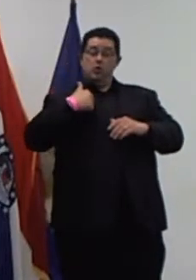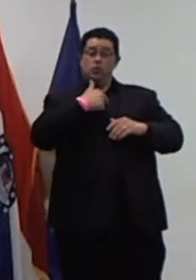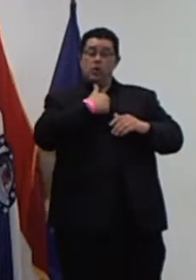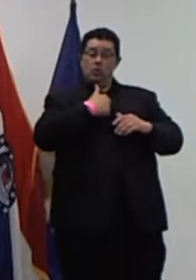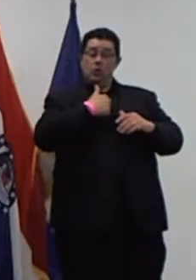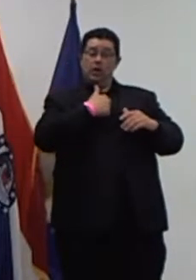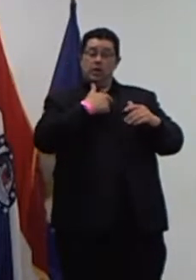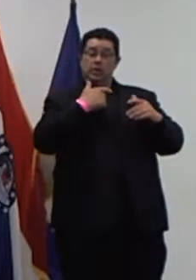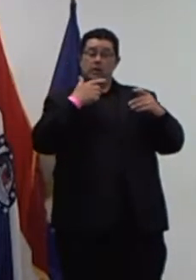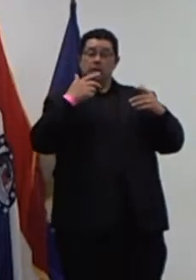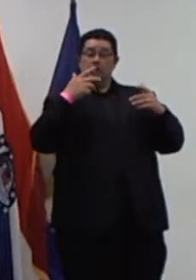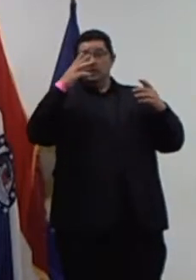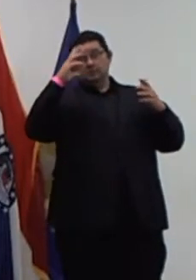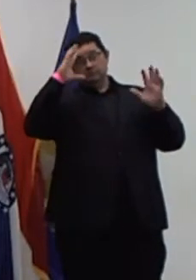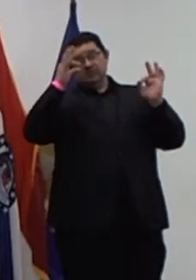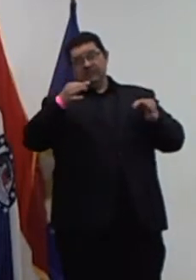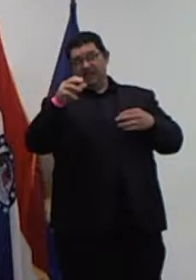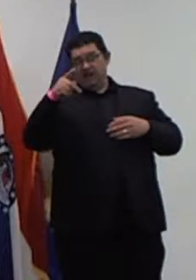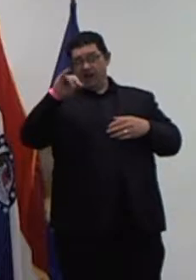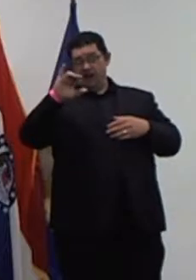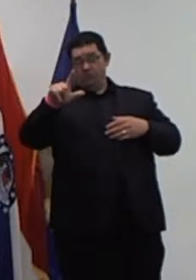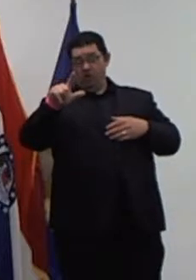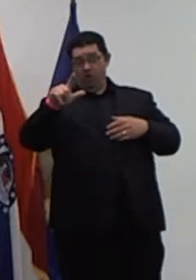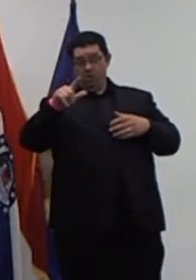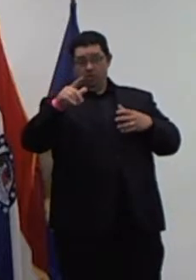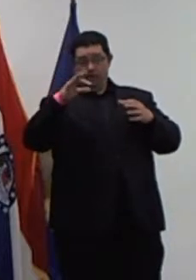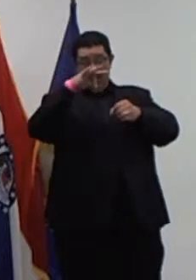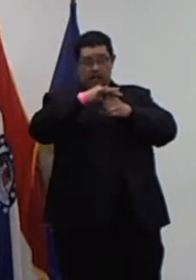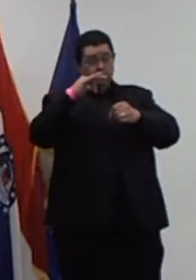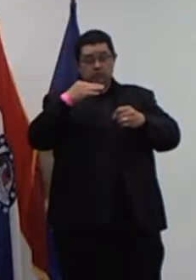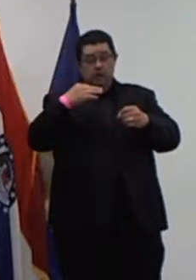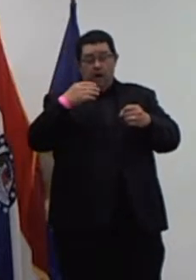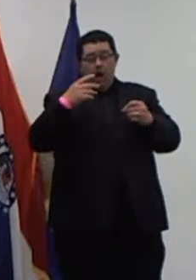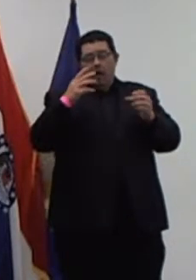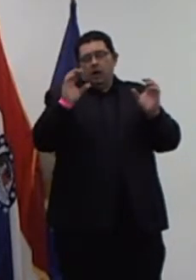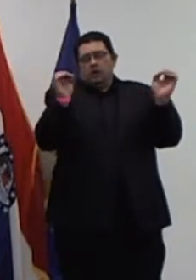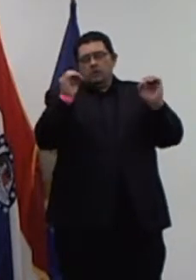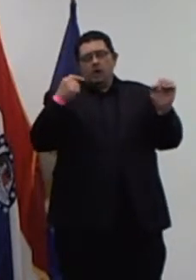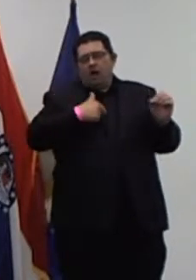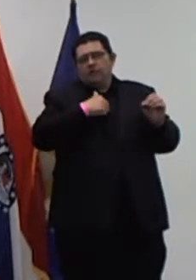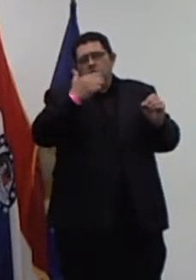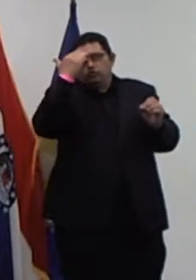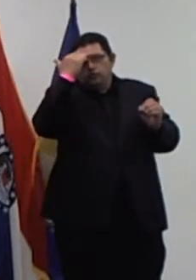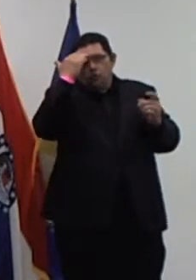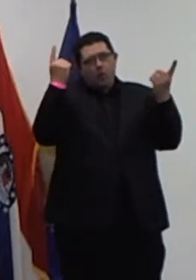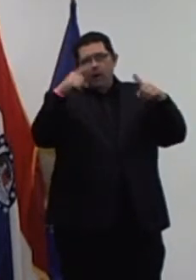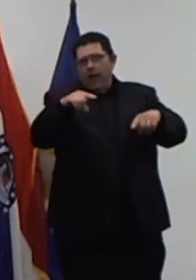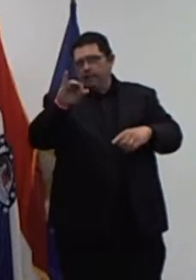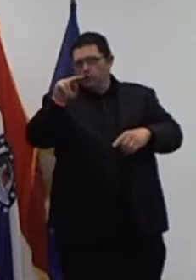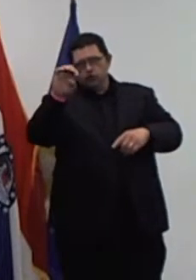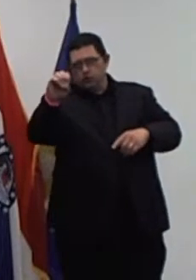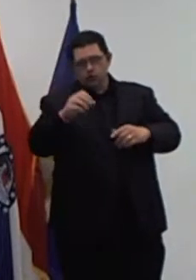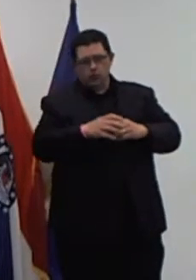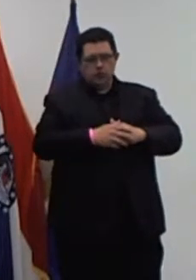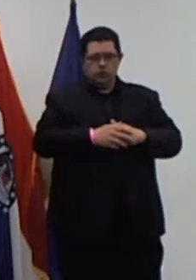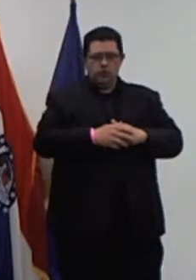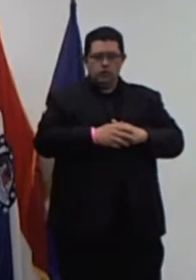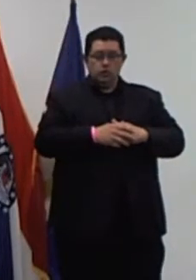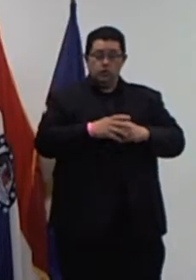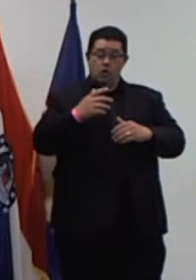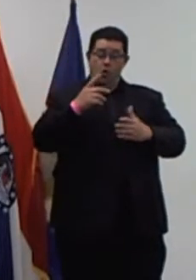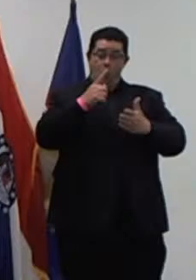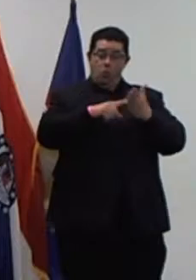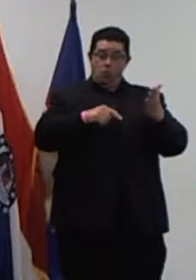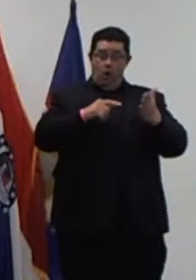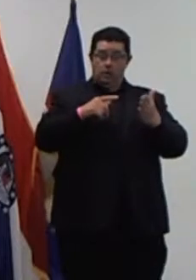move the elections off in April, I don't think any of us knew exactly what was going to happen by June. I don't think any of us did. So we still have what fundamentally is